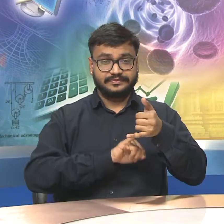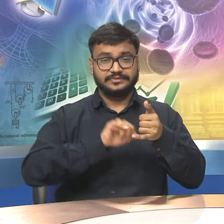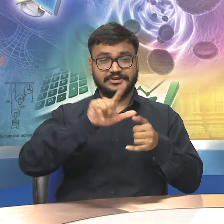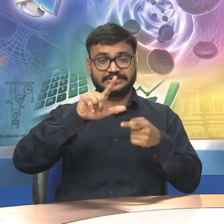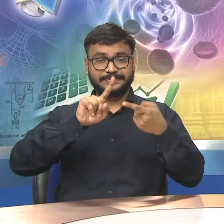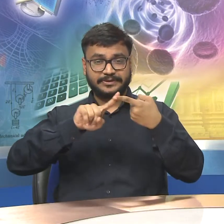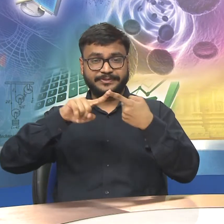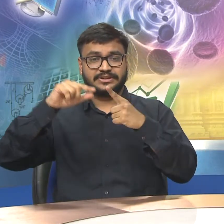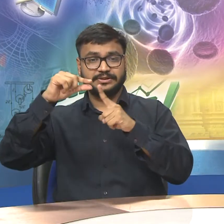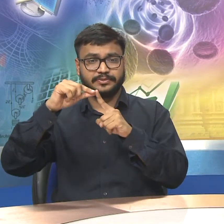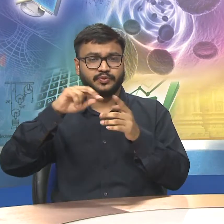Sleep.